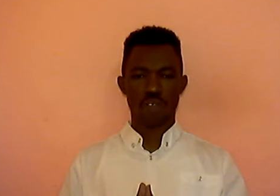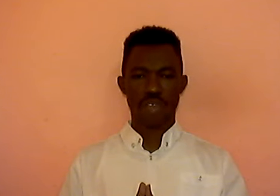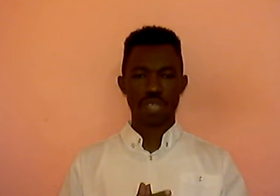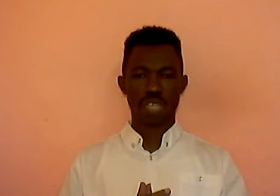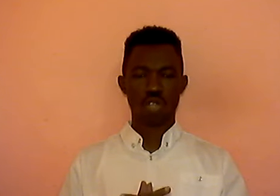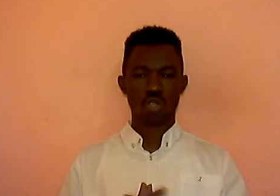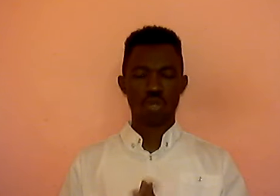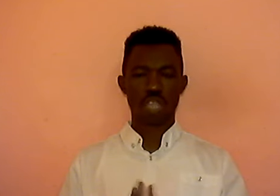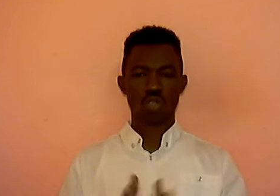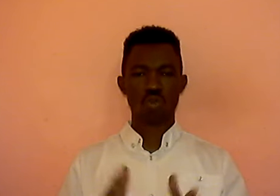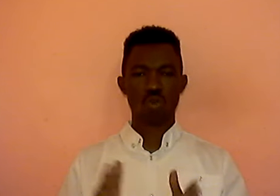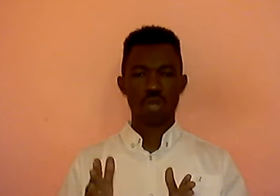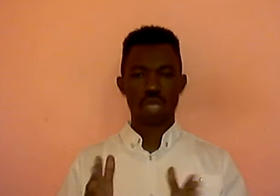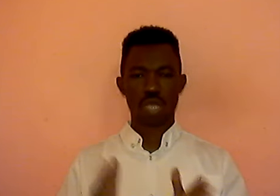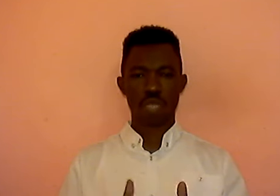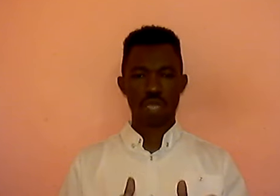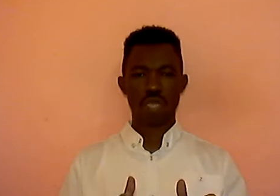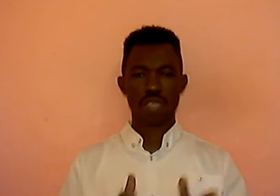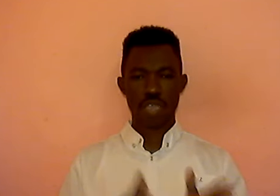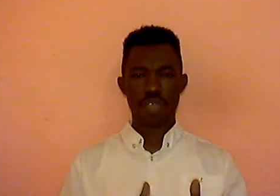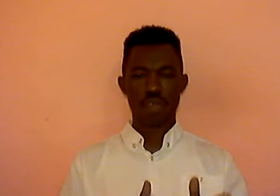advise that not only that you hear,